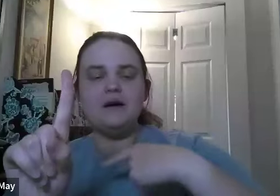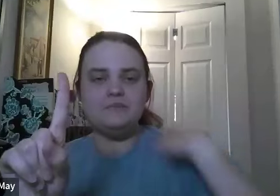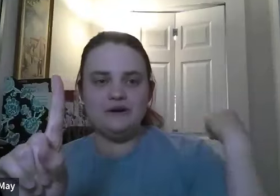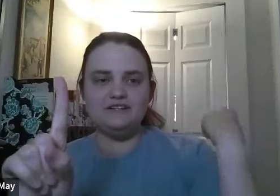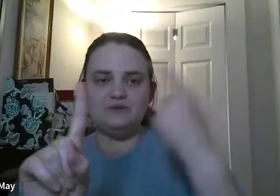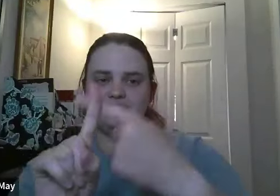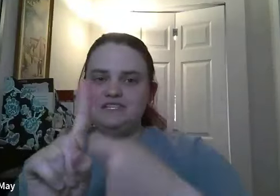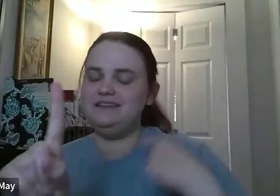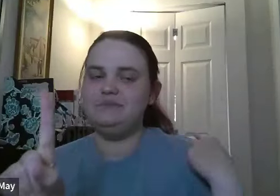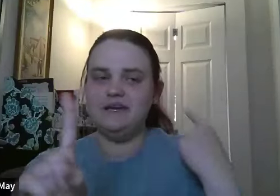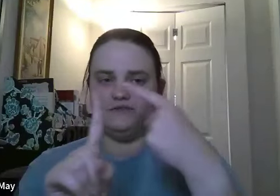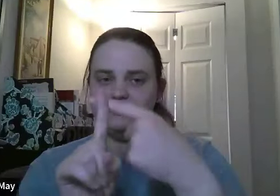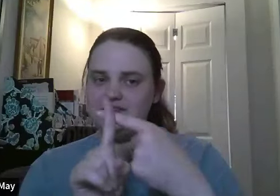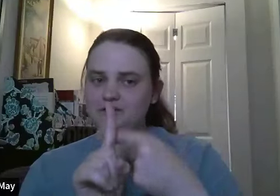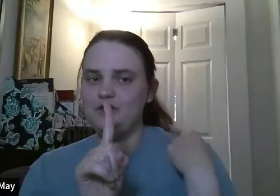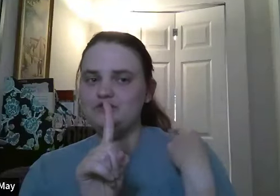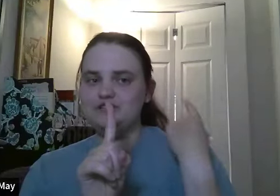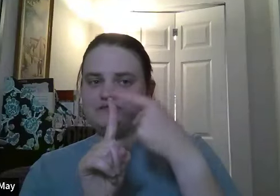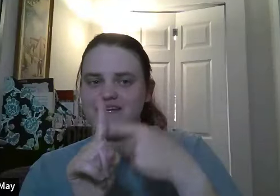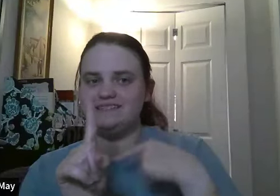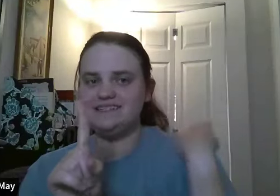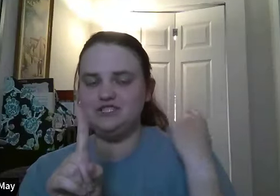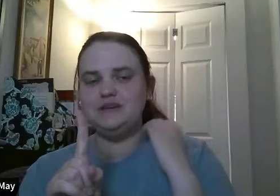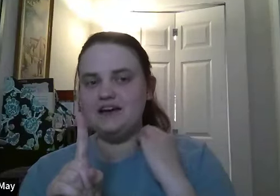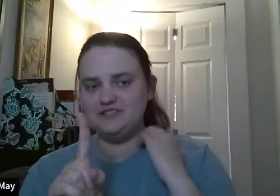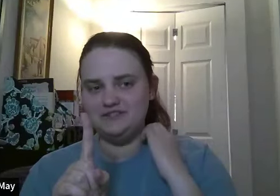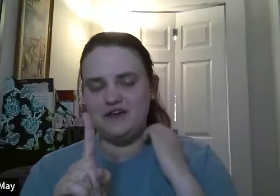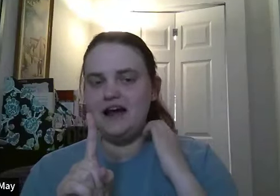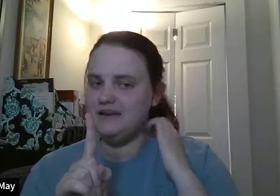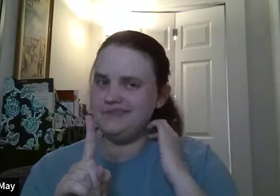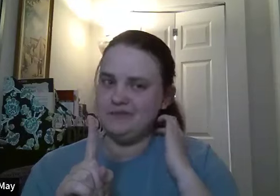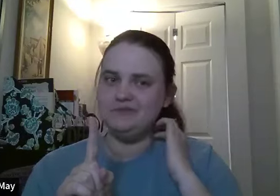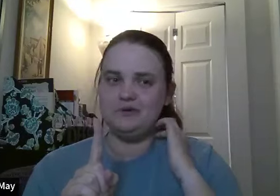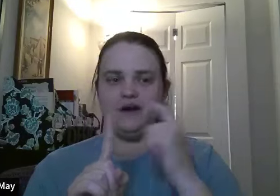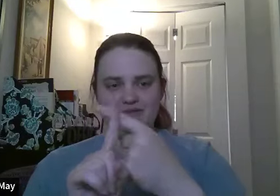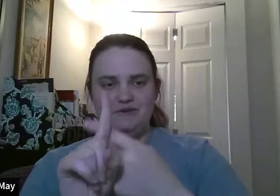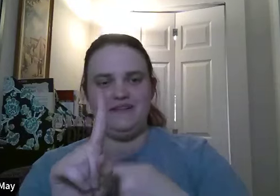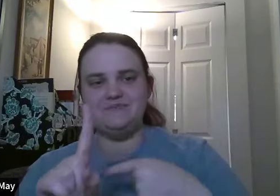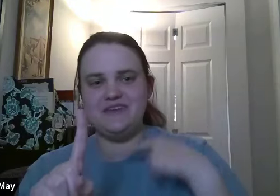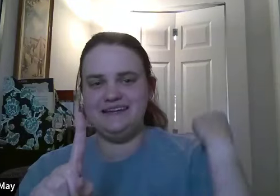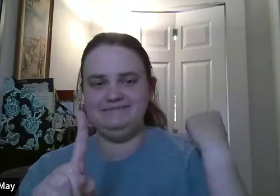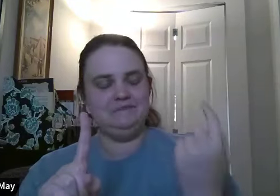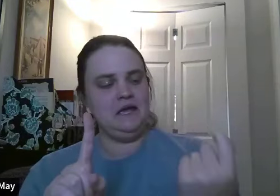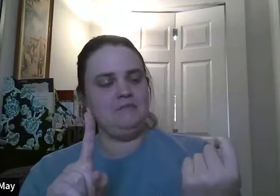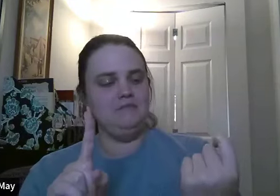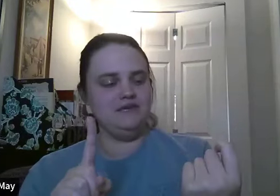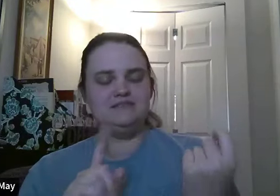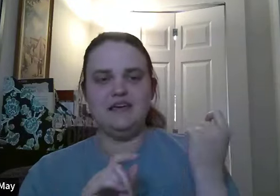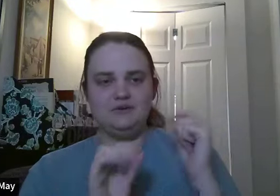kind of pointing towards, and be careful, please, if you're close to your face, because you can actually do that. I have done that before where I was doing last month and I misangled